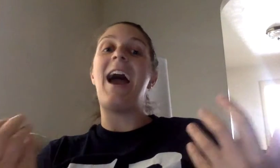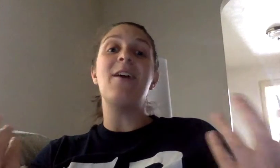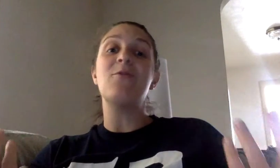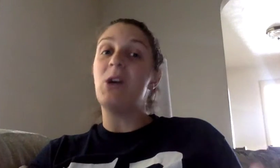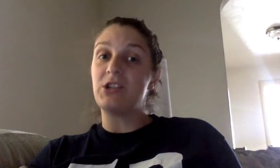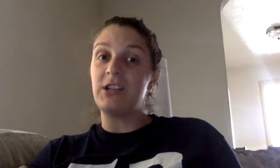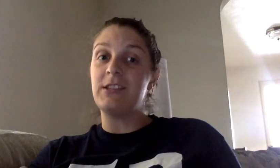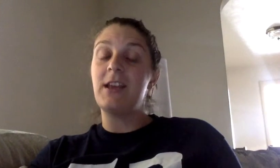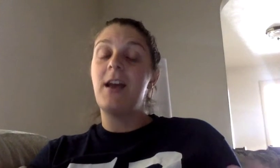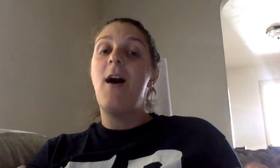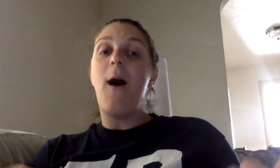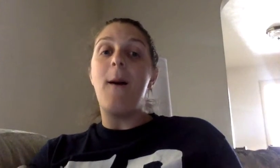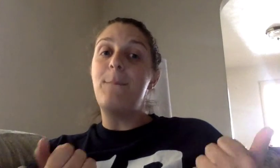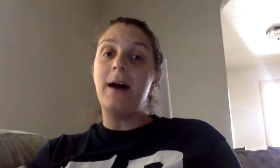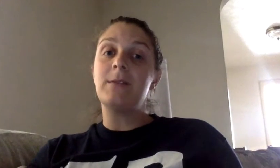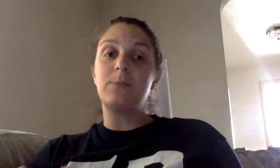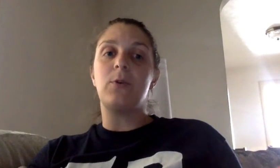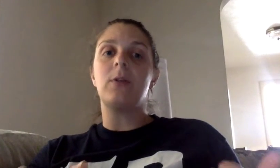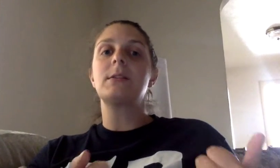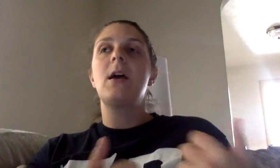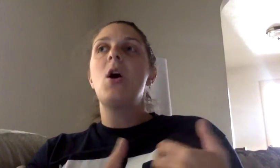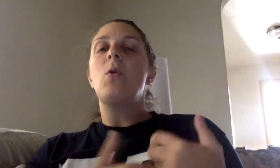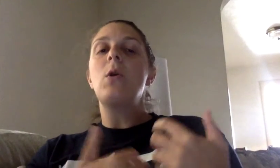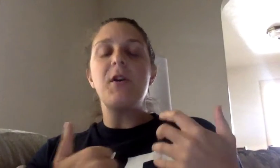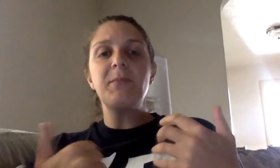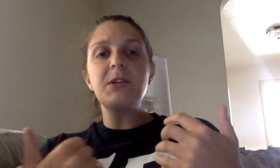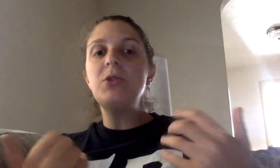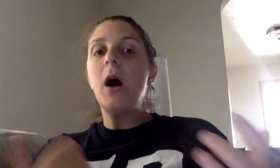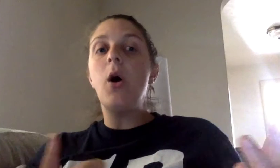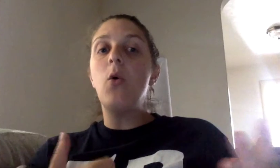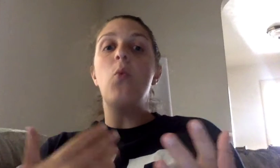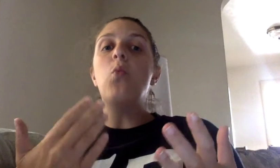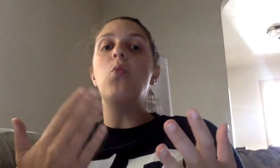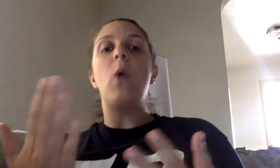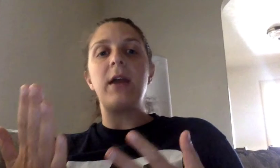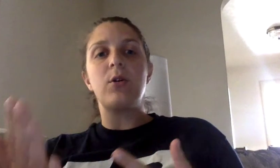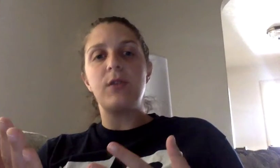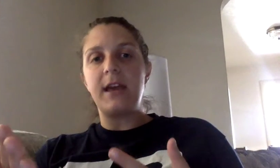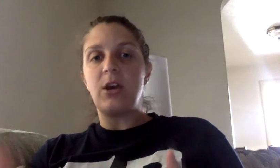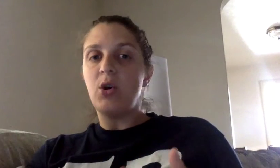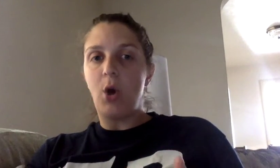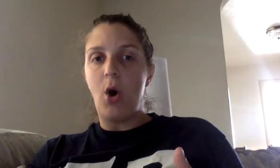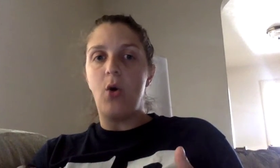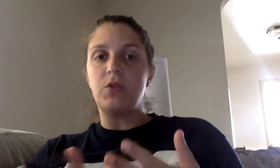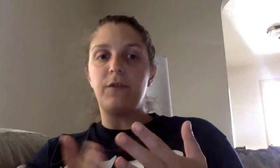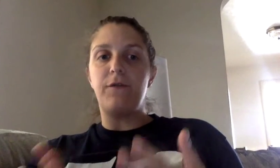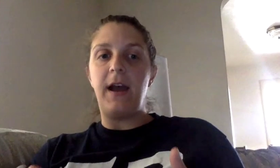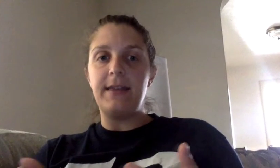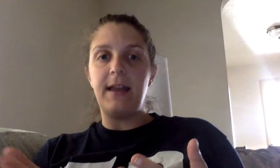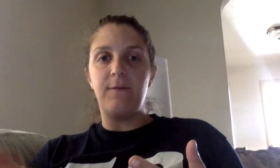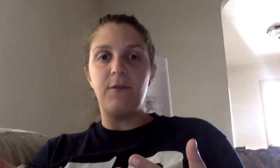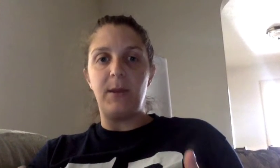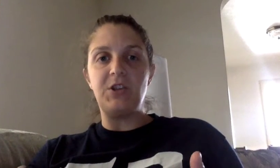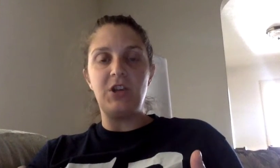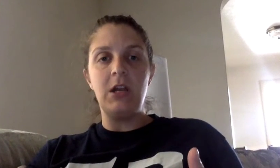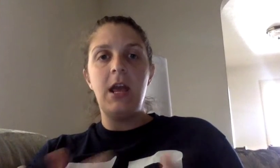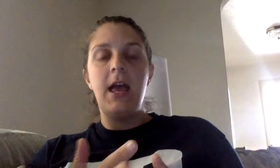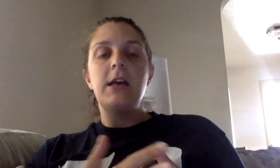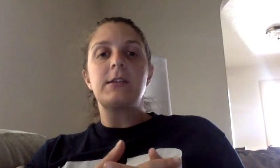have questions about sports, we want them to know where they can go to find that information. So